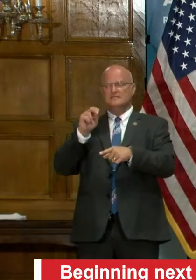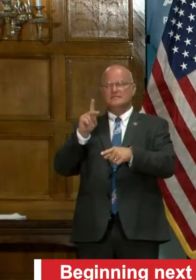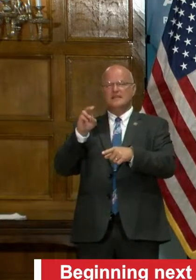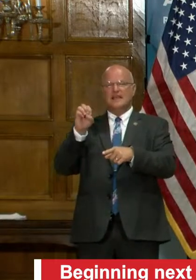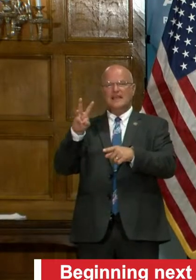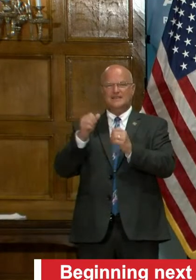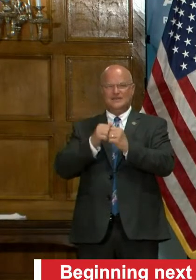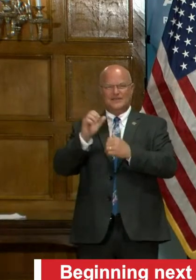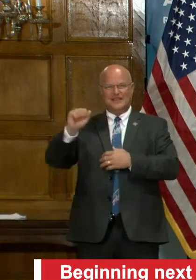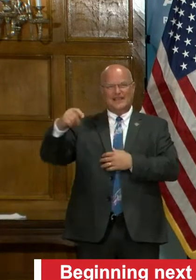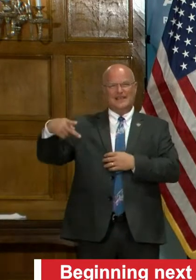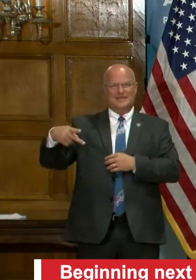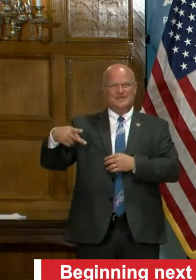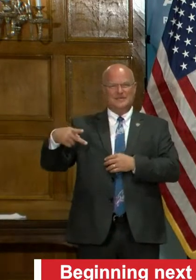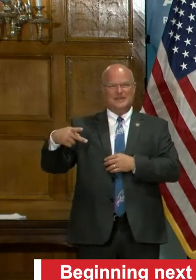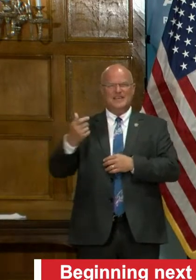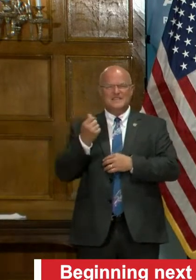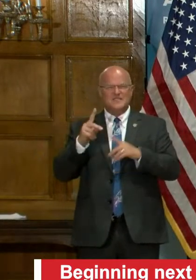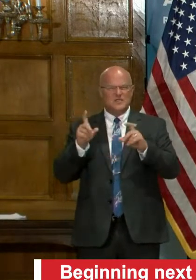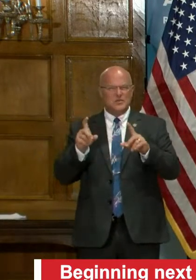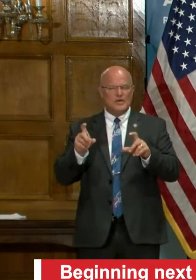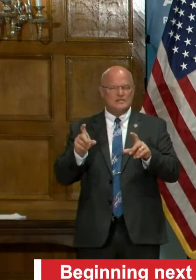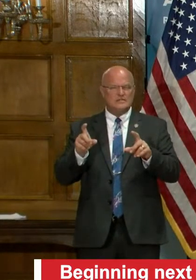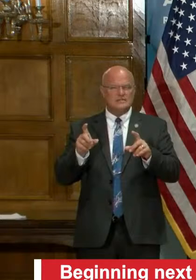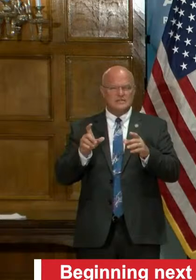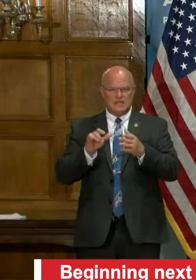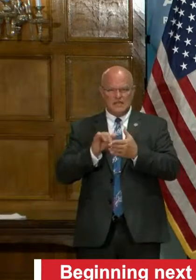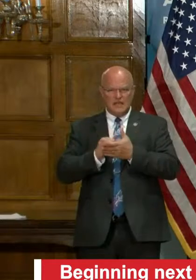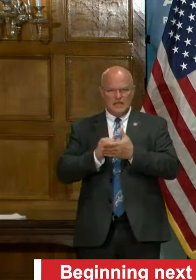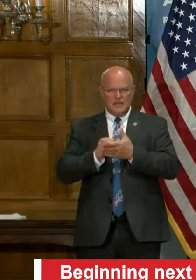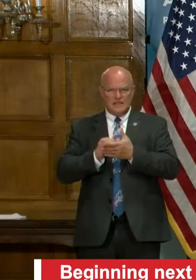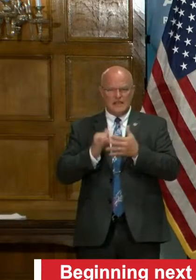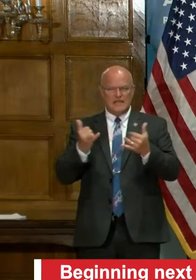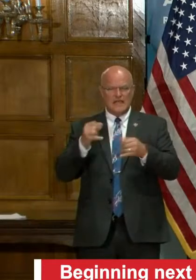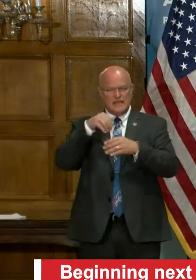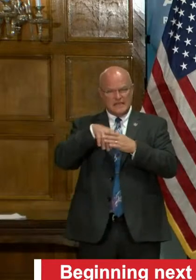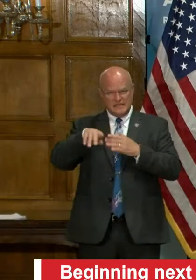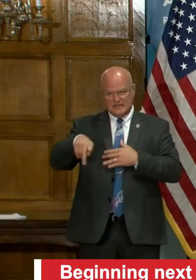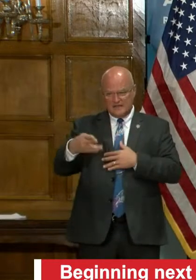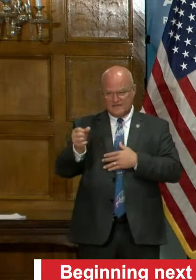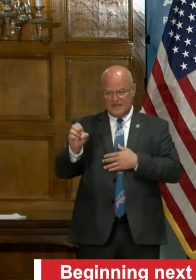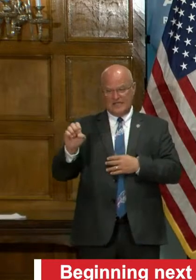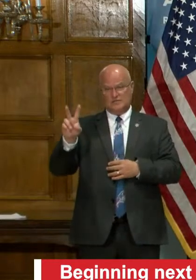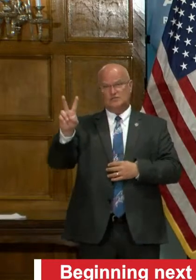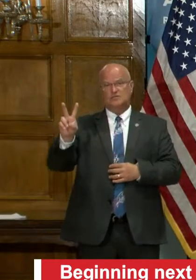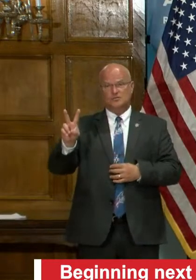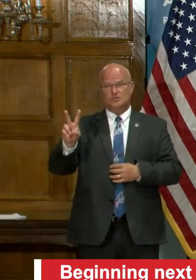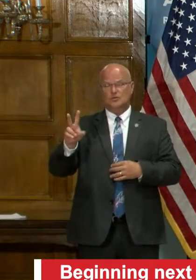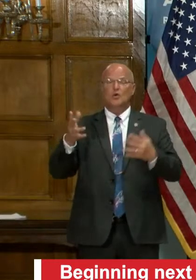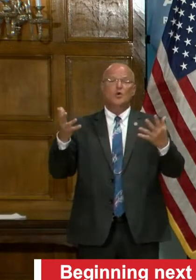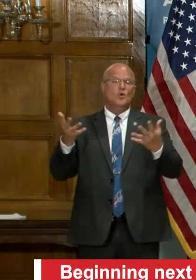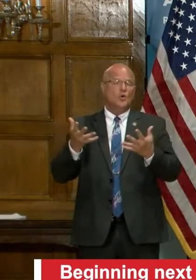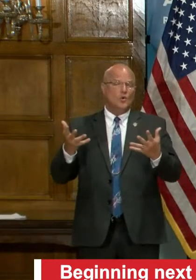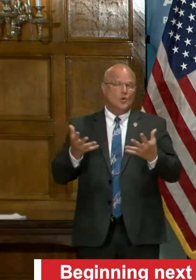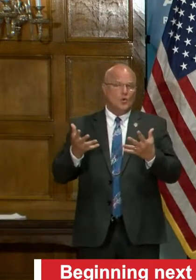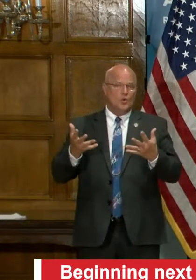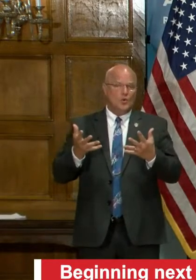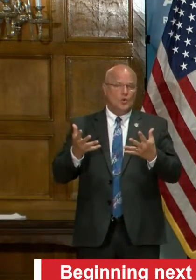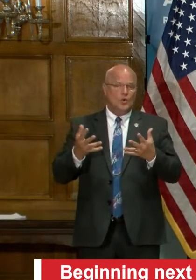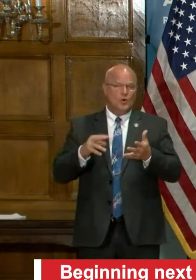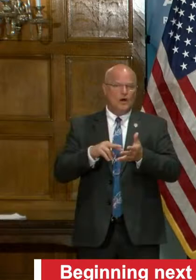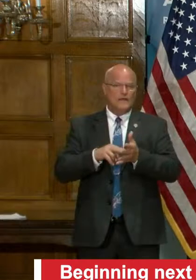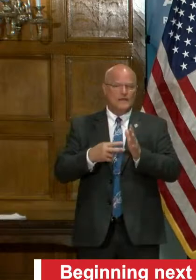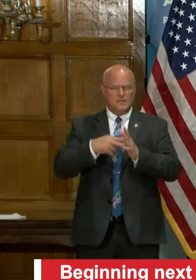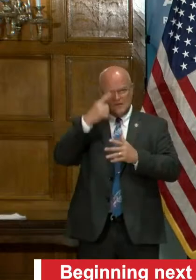with AP. A couple questions. Now that you're going into phase 2, what does this mean for